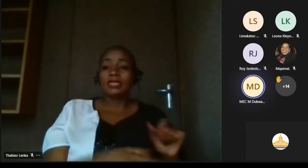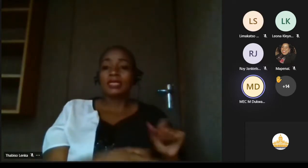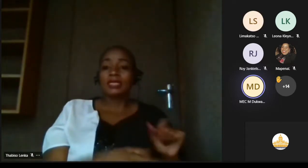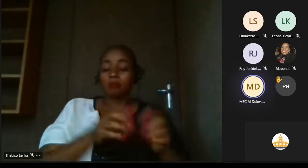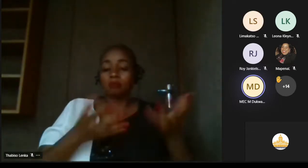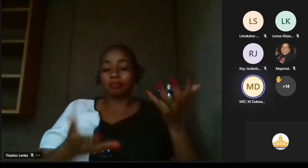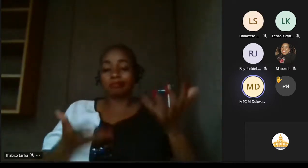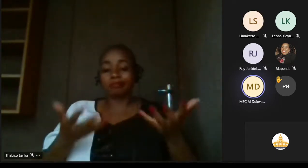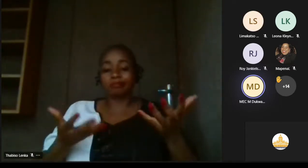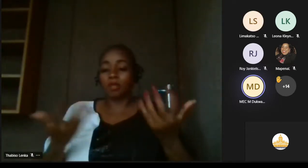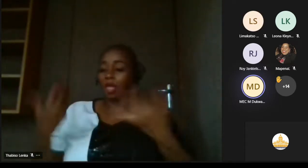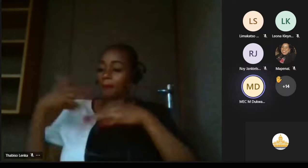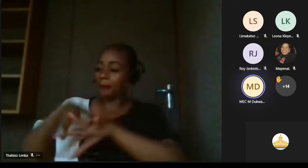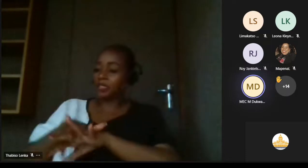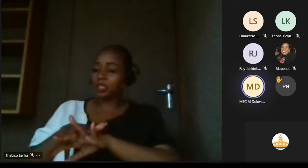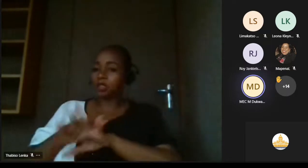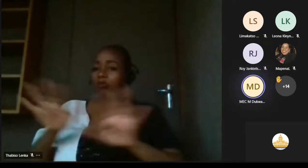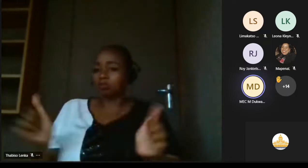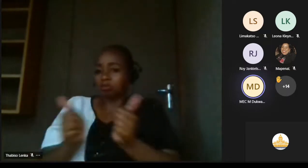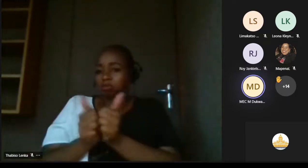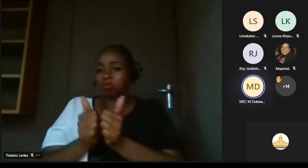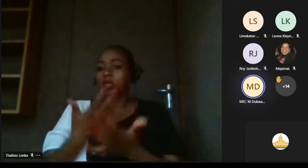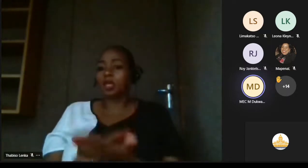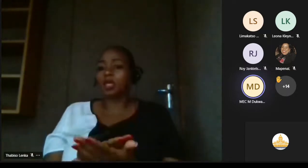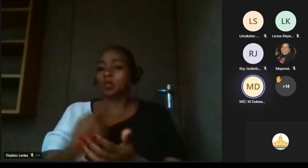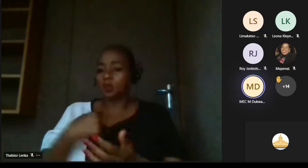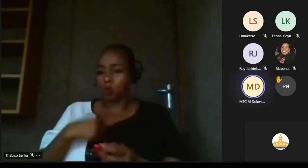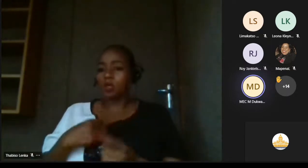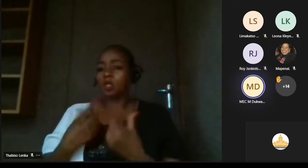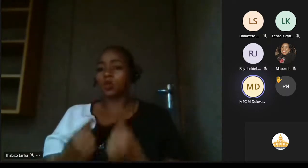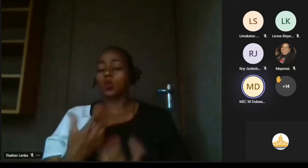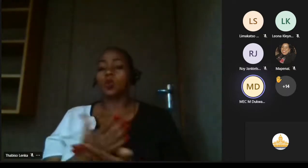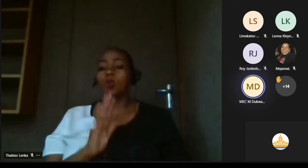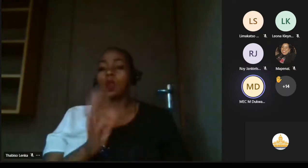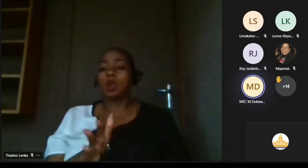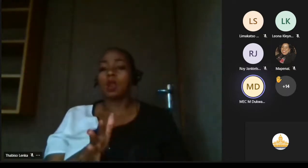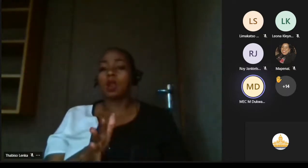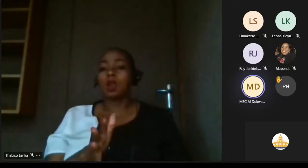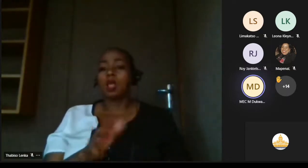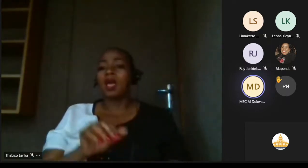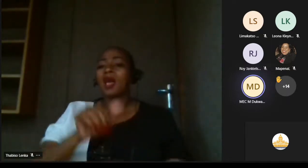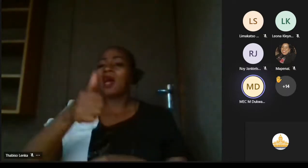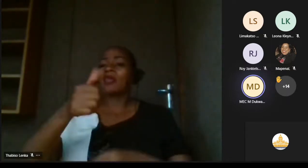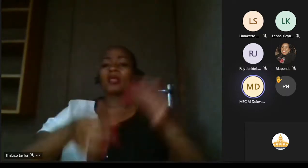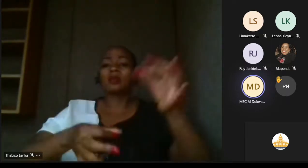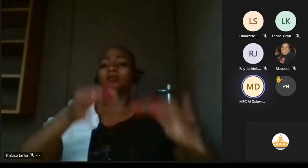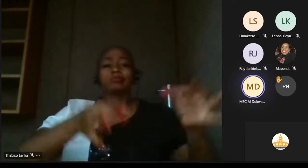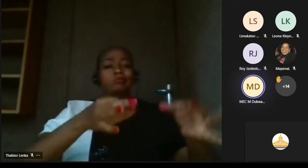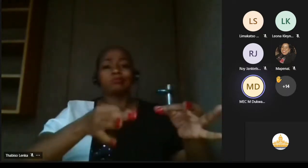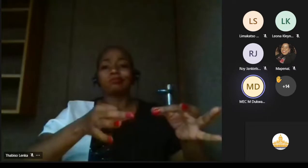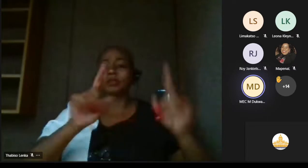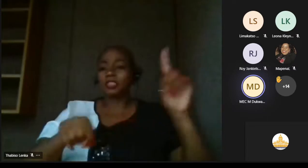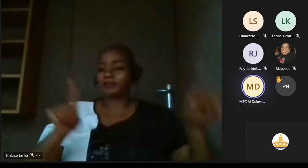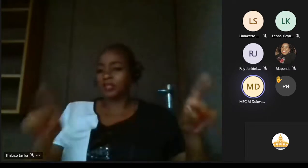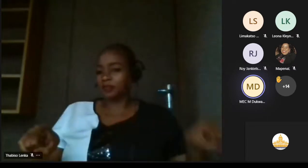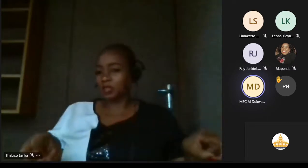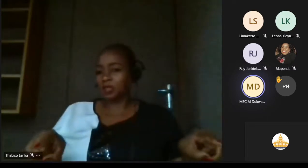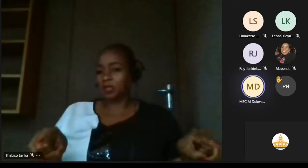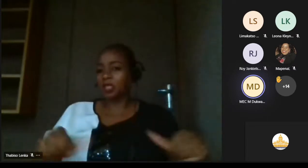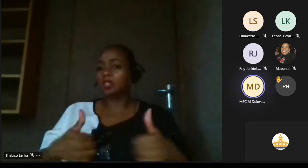implementation, and this is what we're going to do. These other parties, despite these challenges